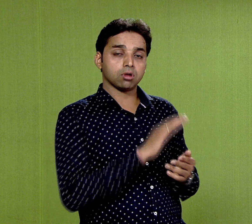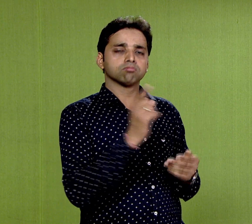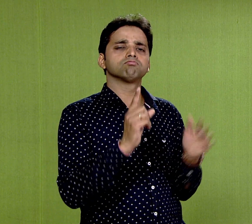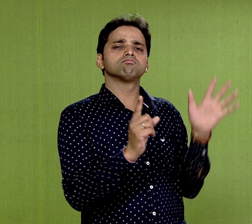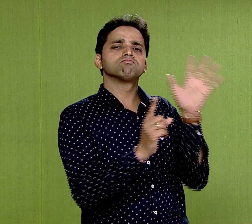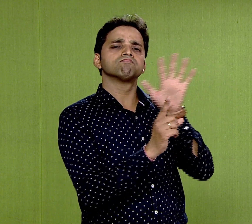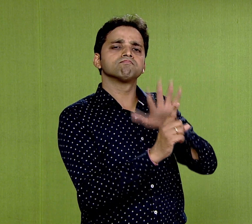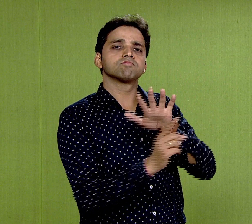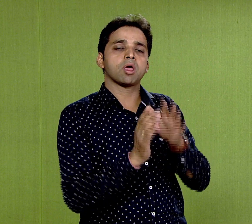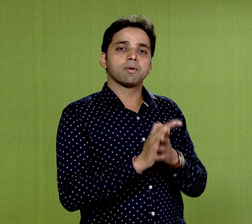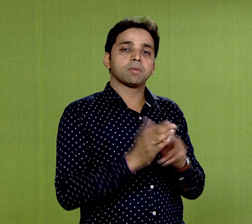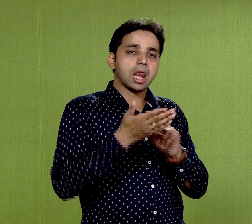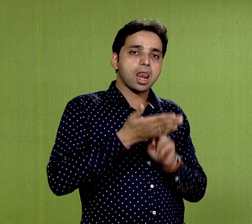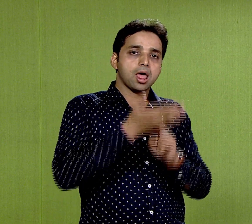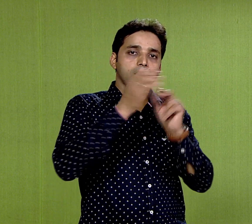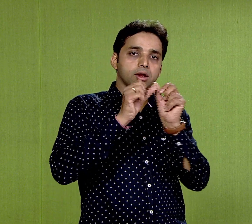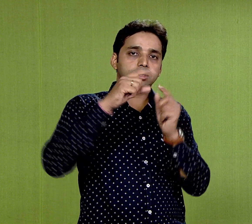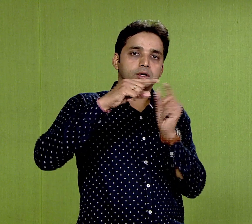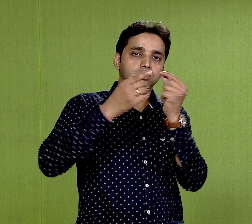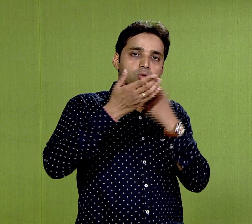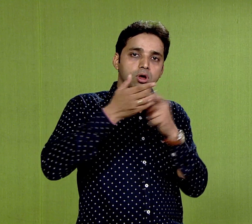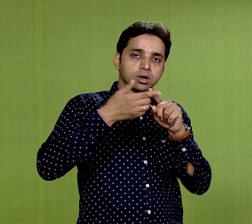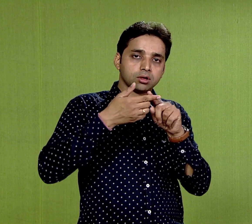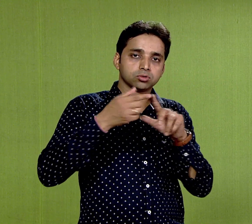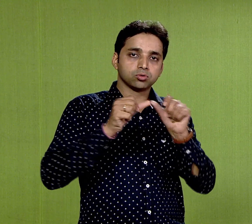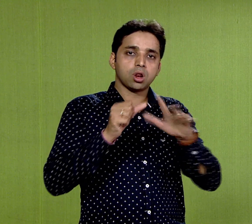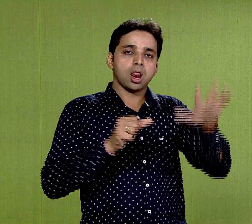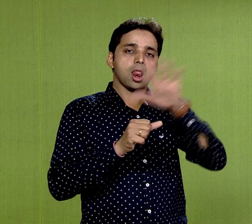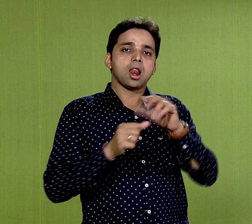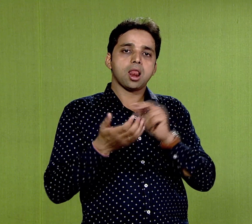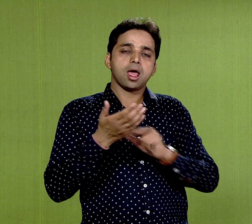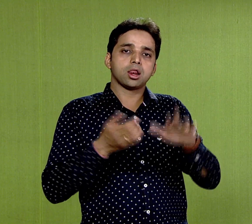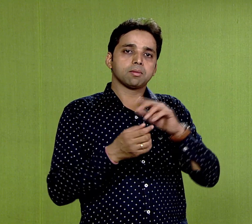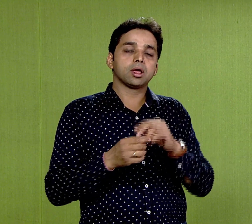depicting natural elements like plants and animals in his paintings.